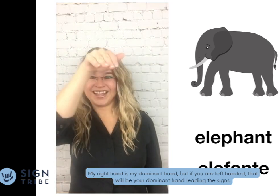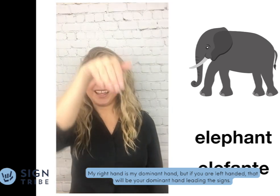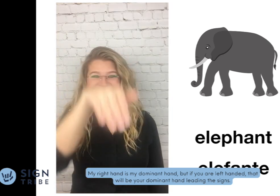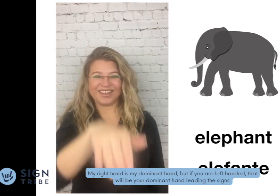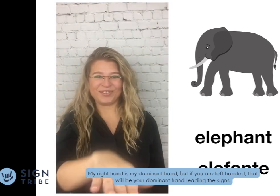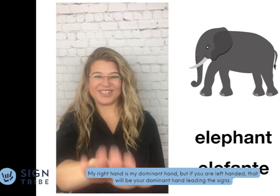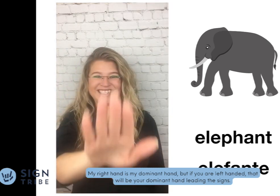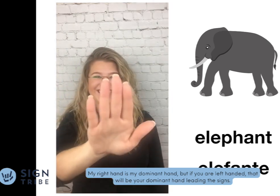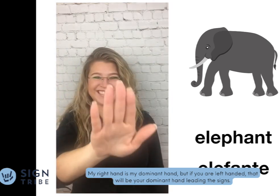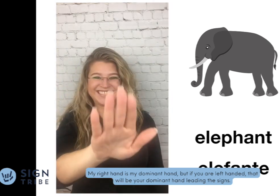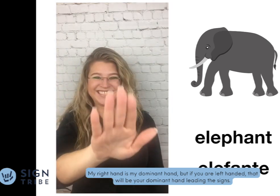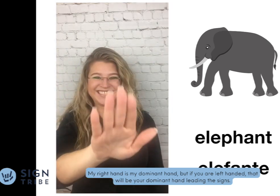Elephant.